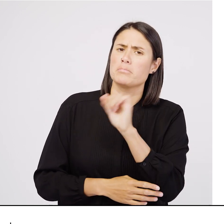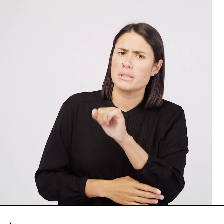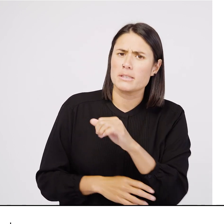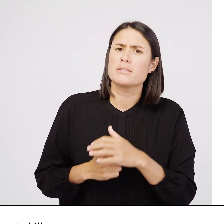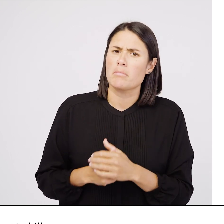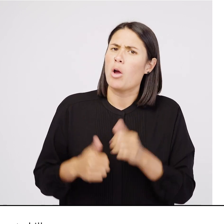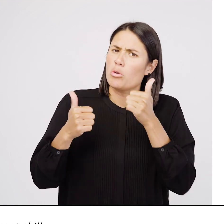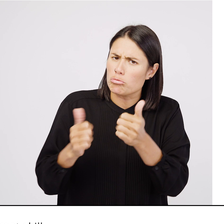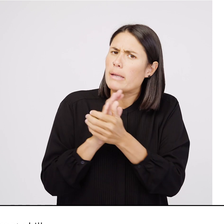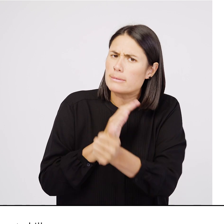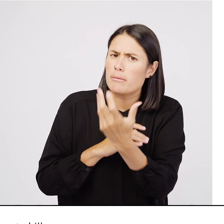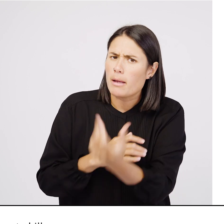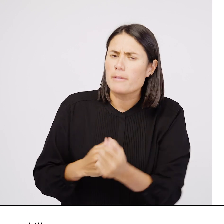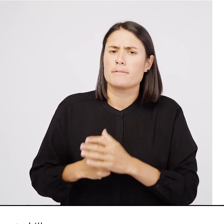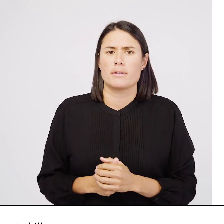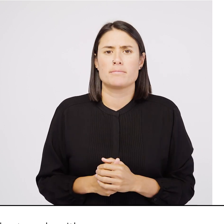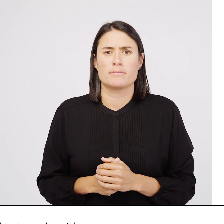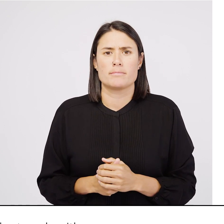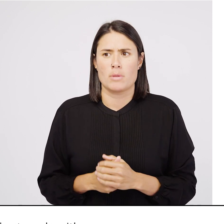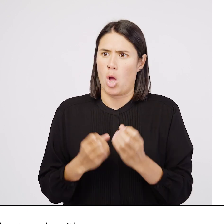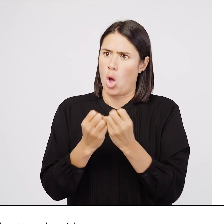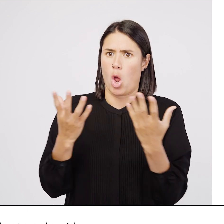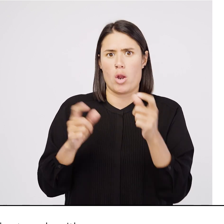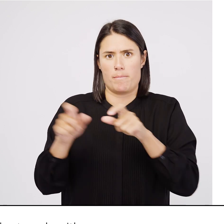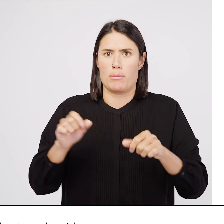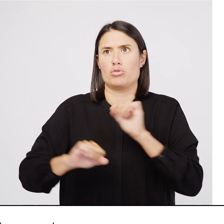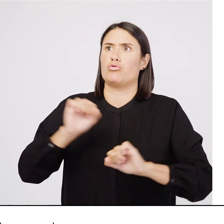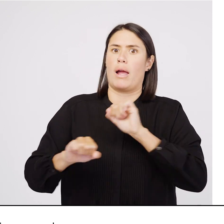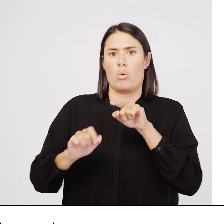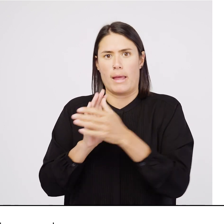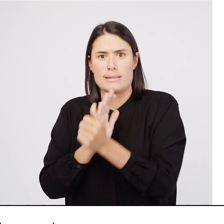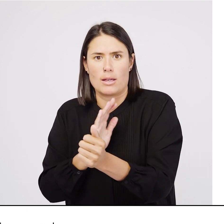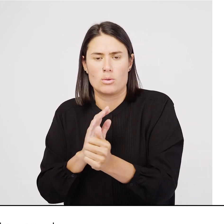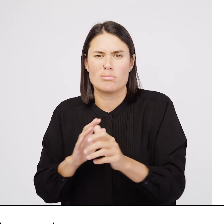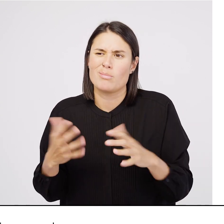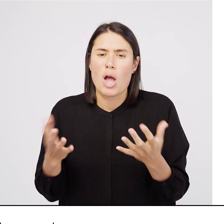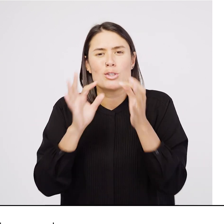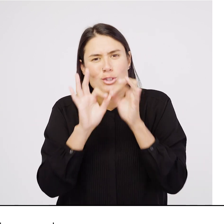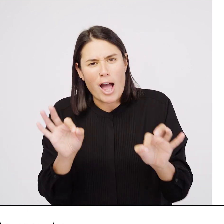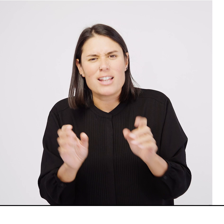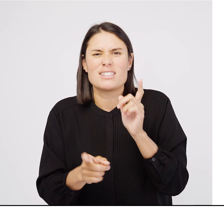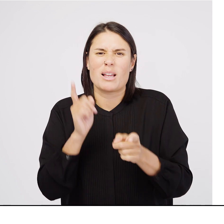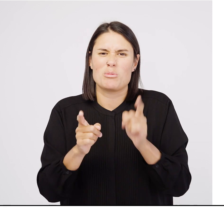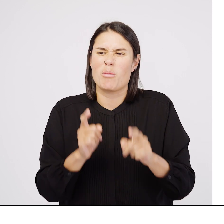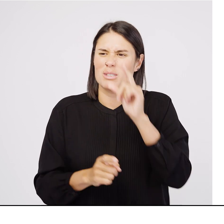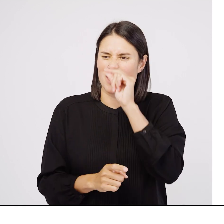Yeah, that's a great skill that a lot of people struggle with. Let's face it, silence can